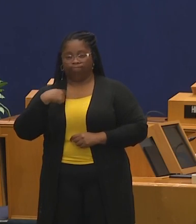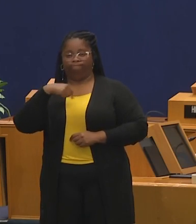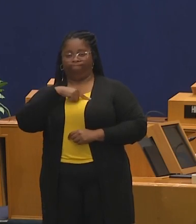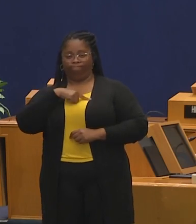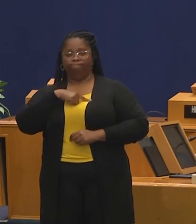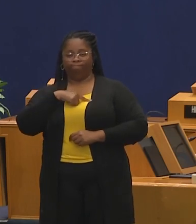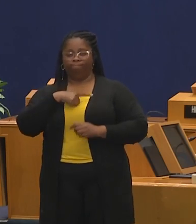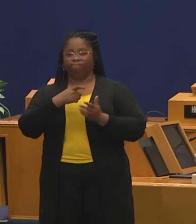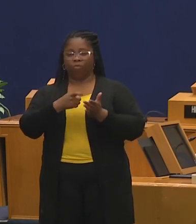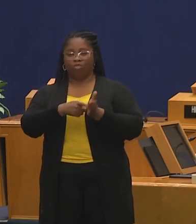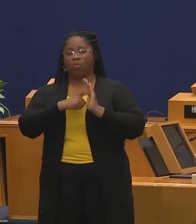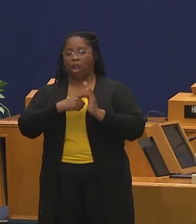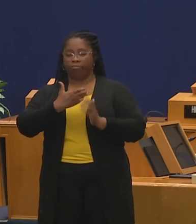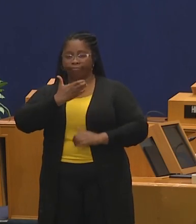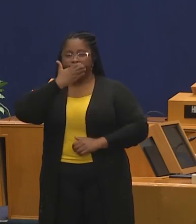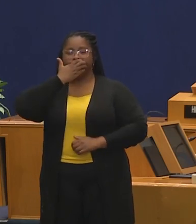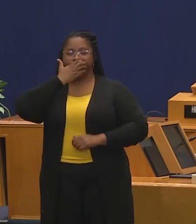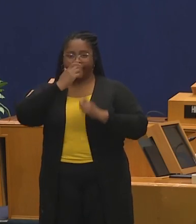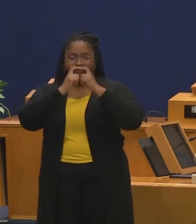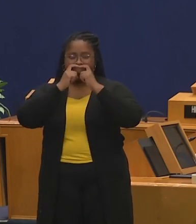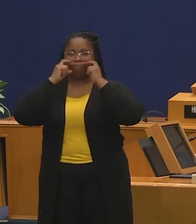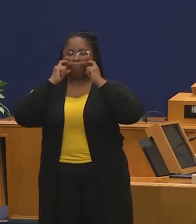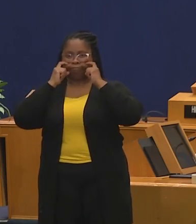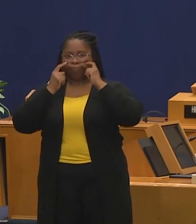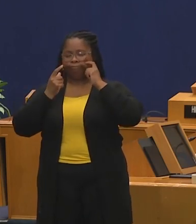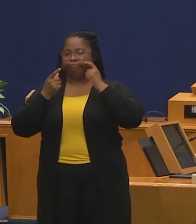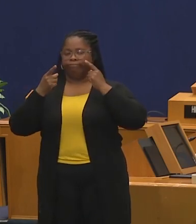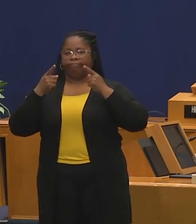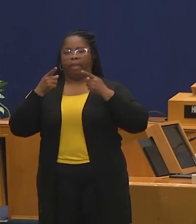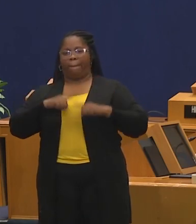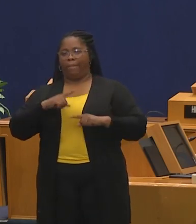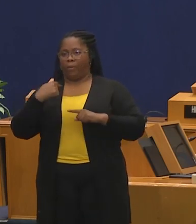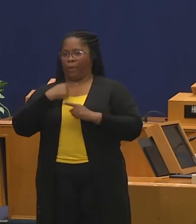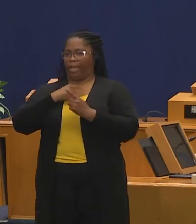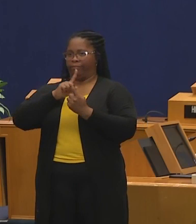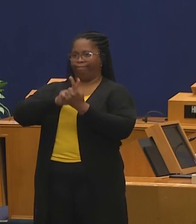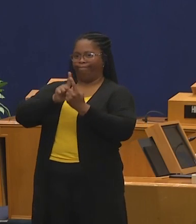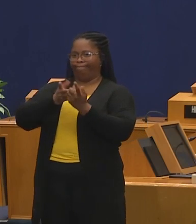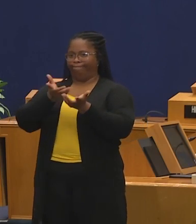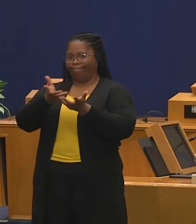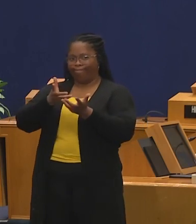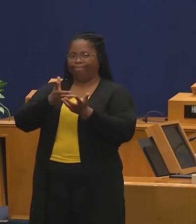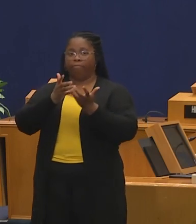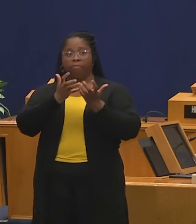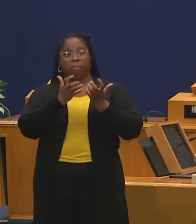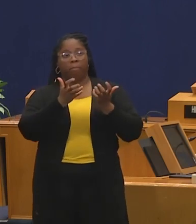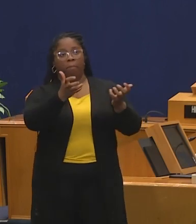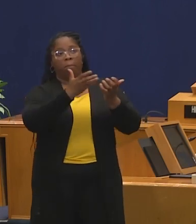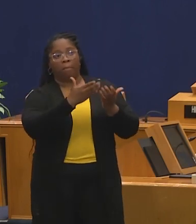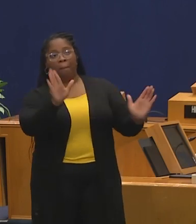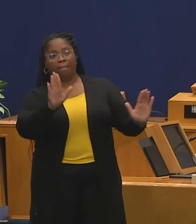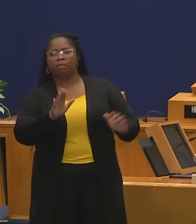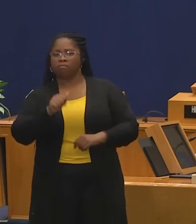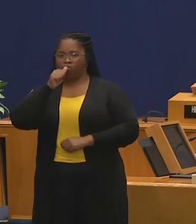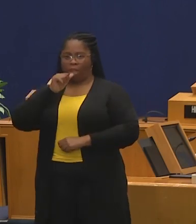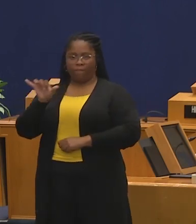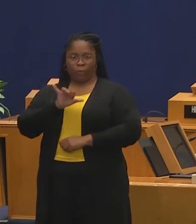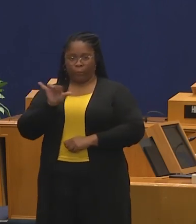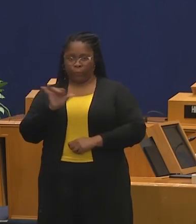face coverings when we're engaged with other people in public and private spaces. And I want to